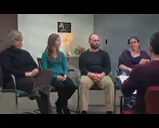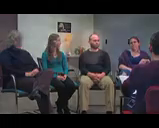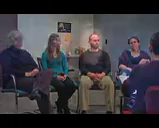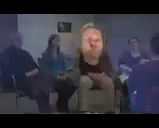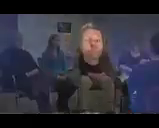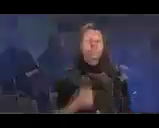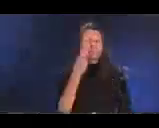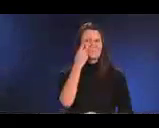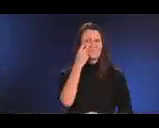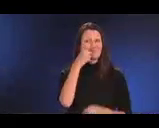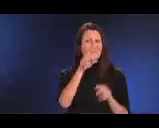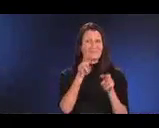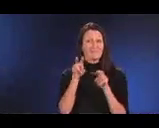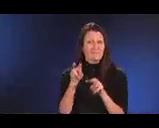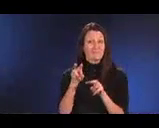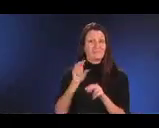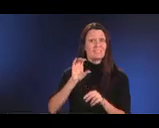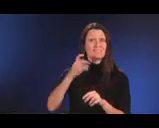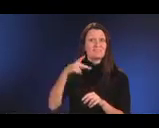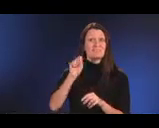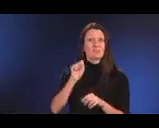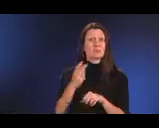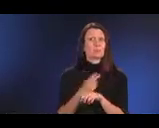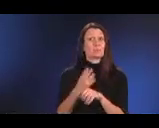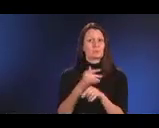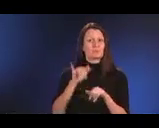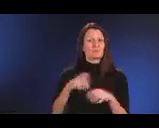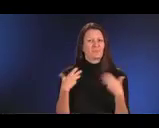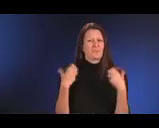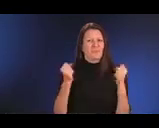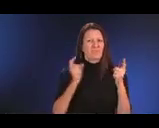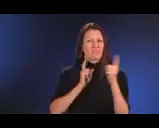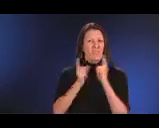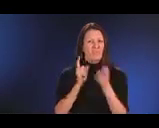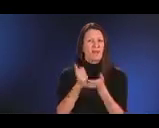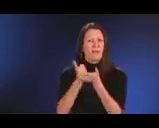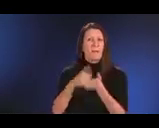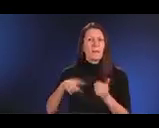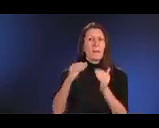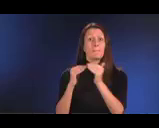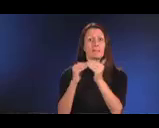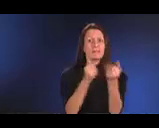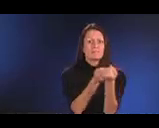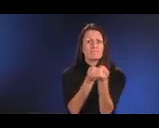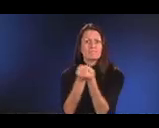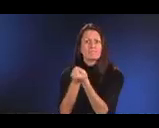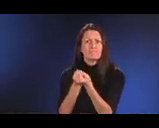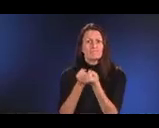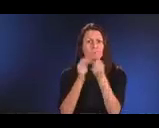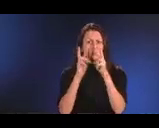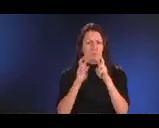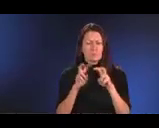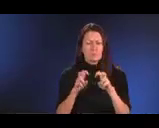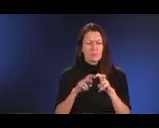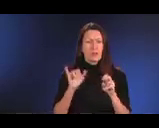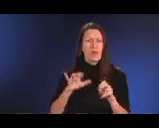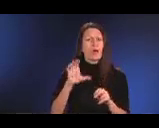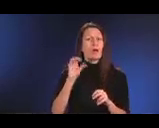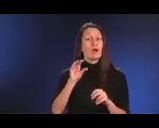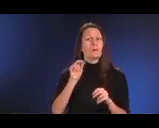As you saw, the CPSS used this recovery dialogue to help the peers explore a common challenge on